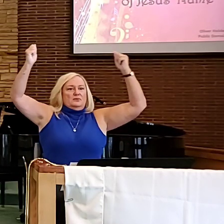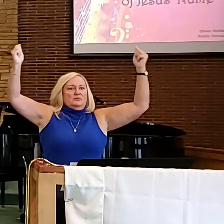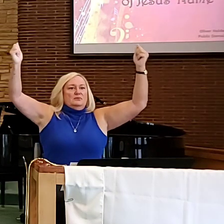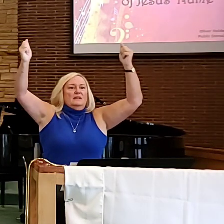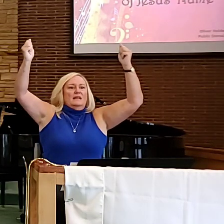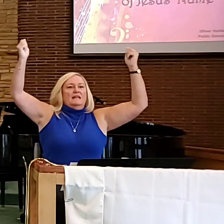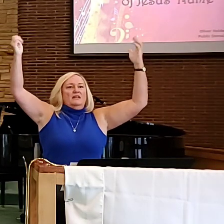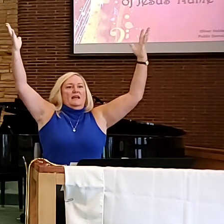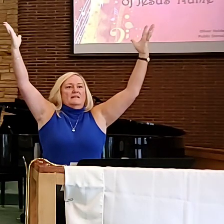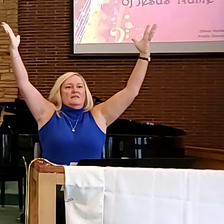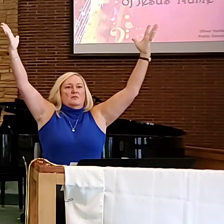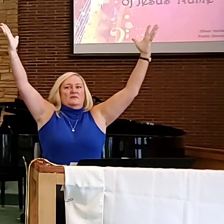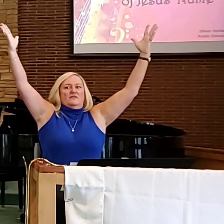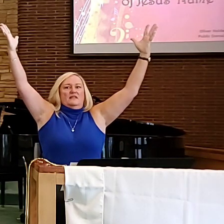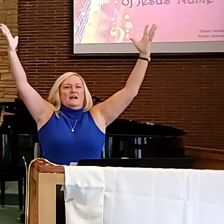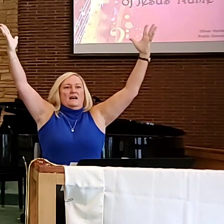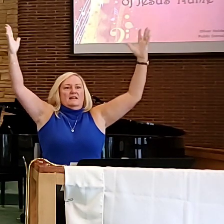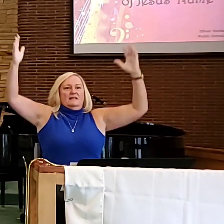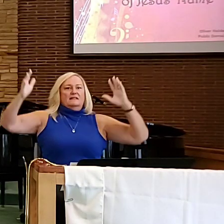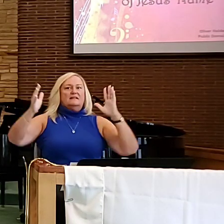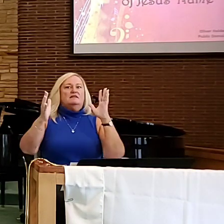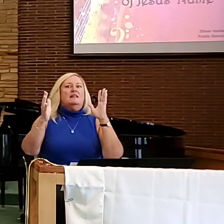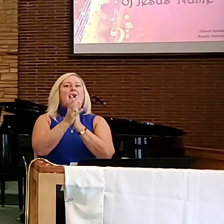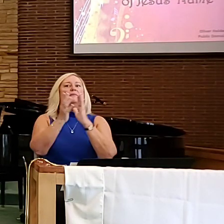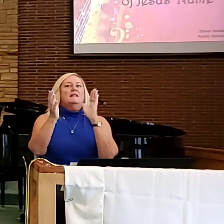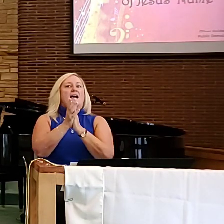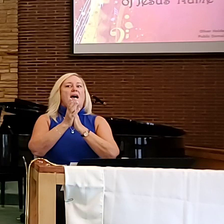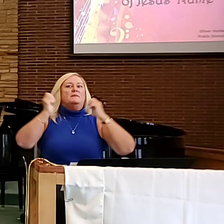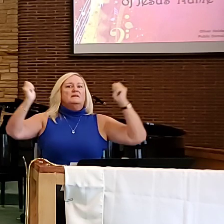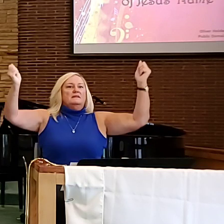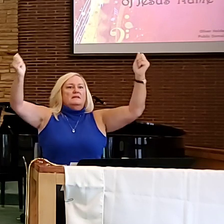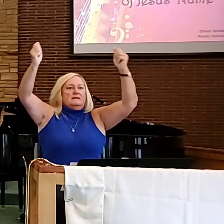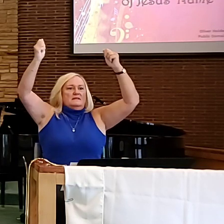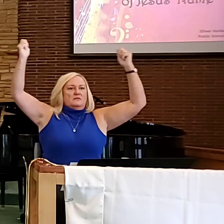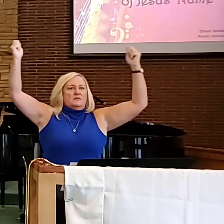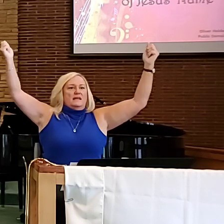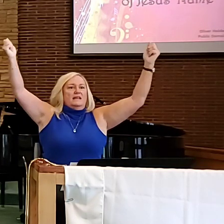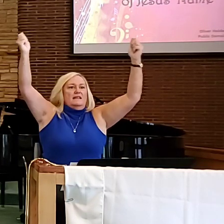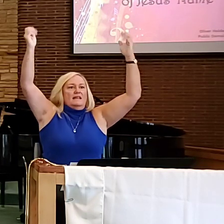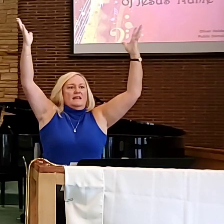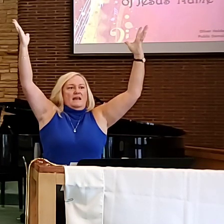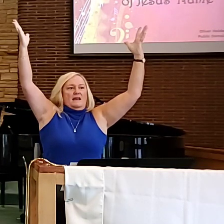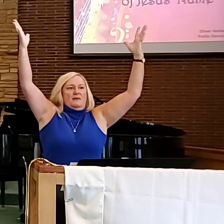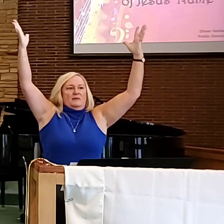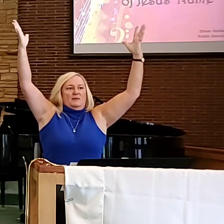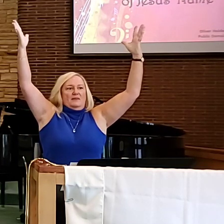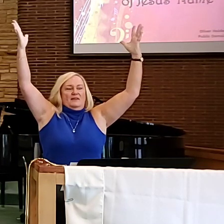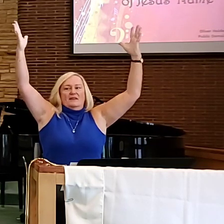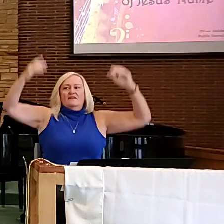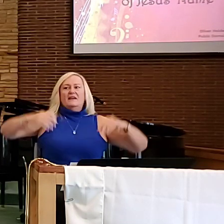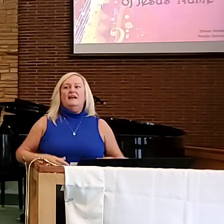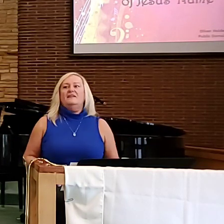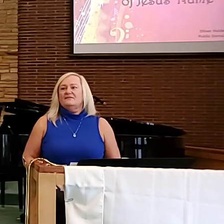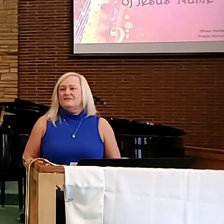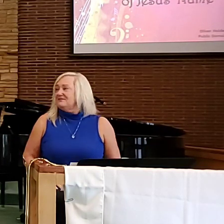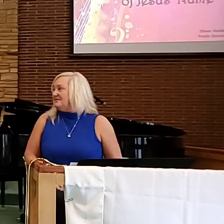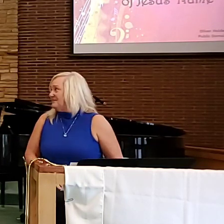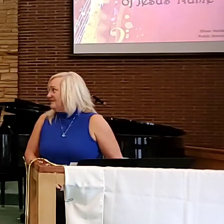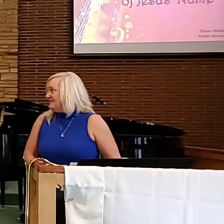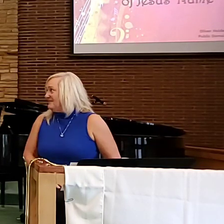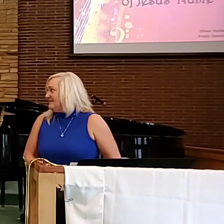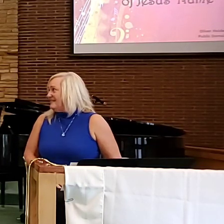hallelujah, and then your hands open for Yah. Clap, clap, swing, and up. Okay?